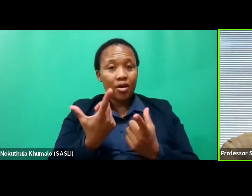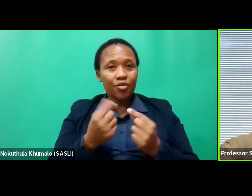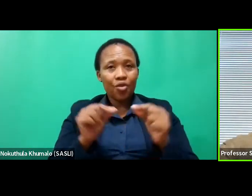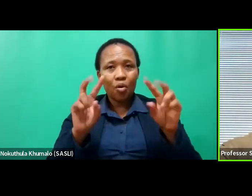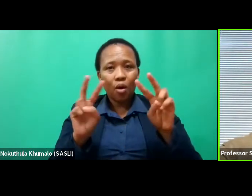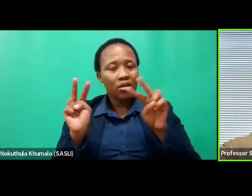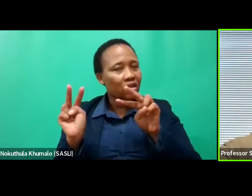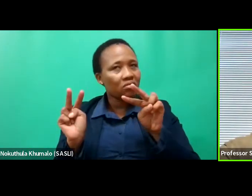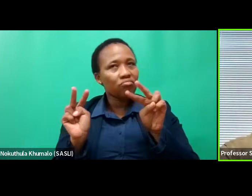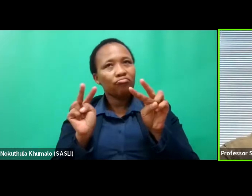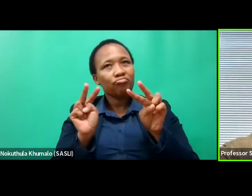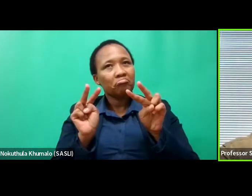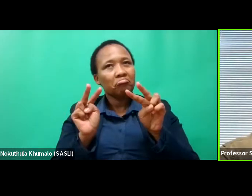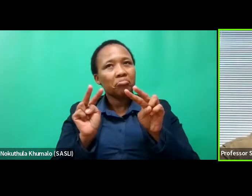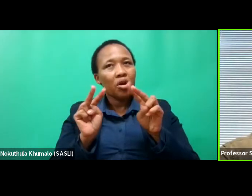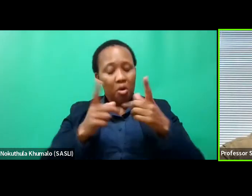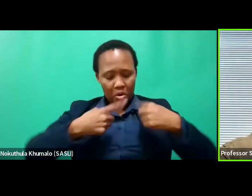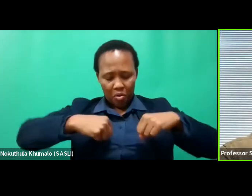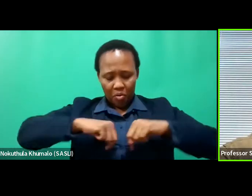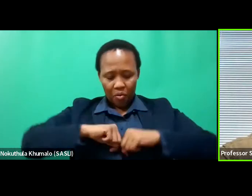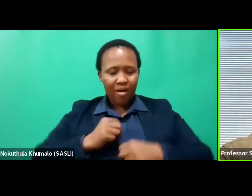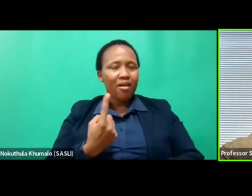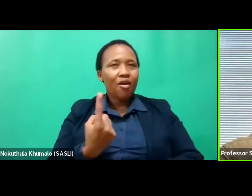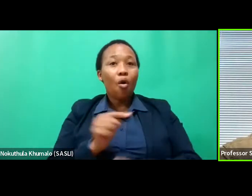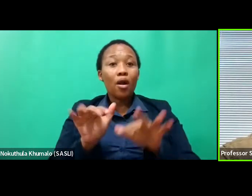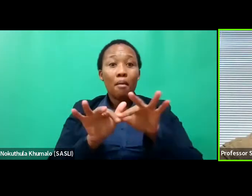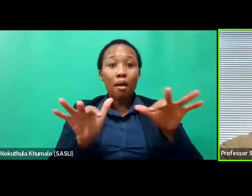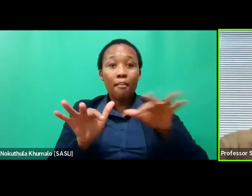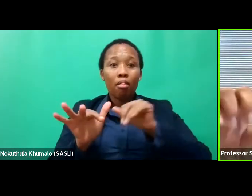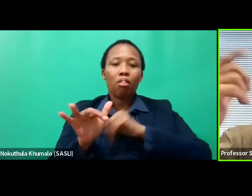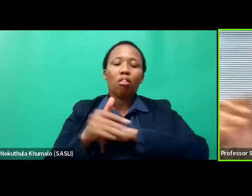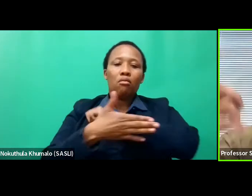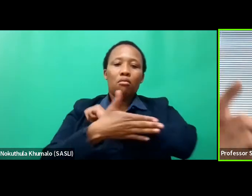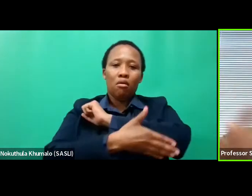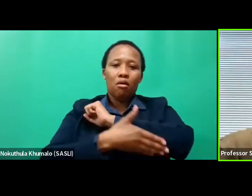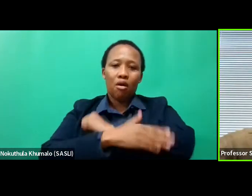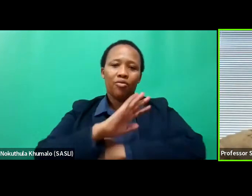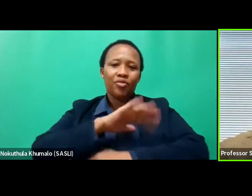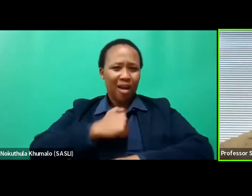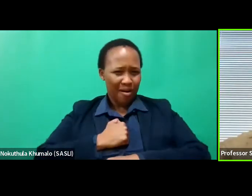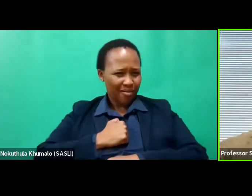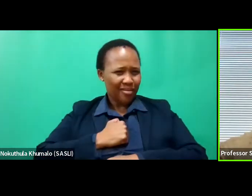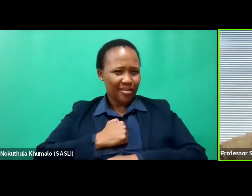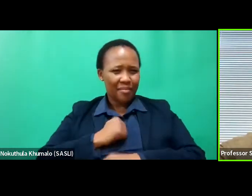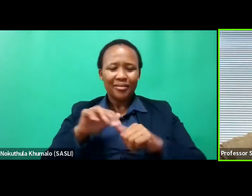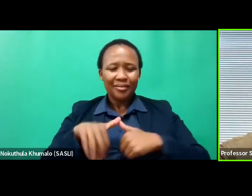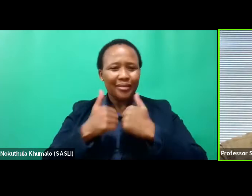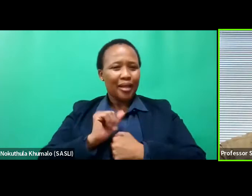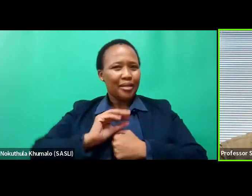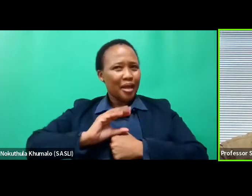world that has this challenge, So this whole idea of colonialism,